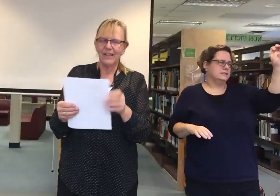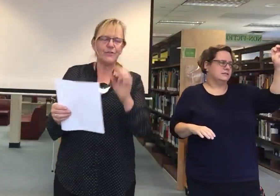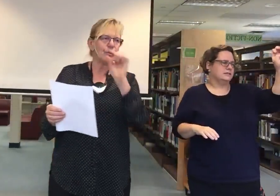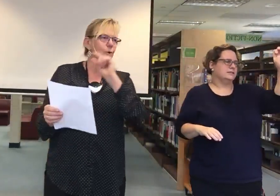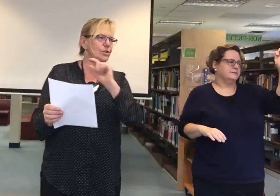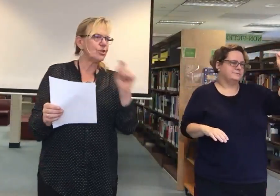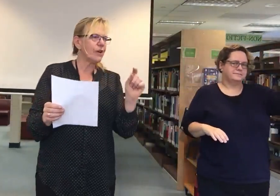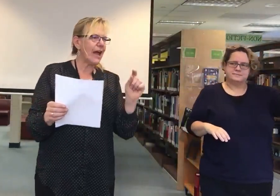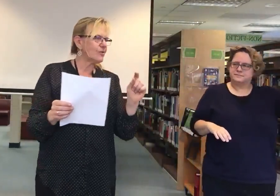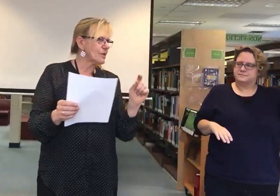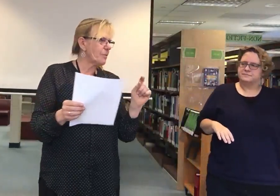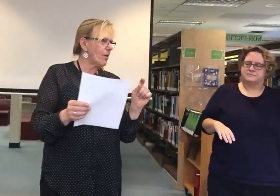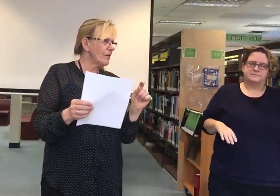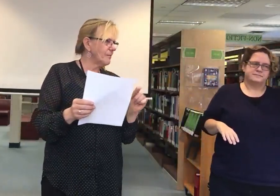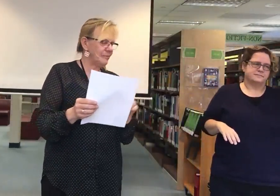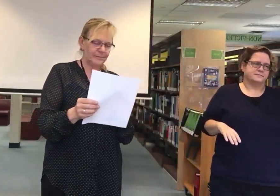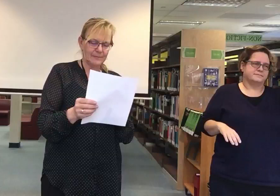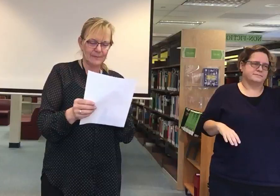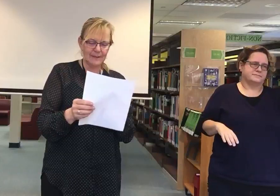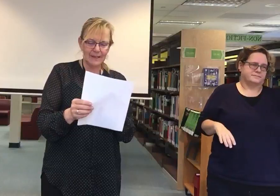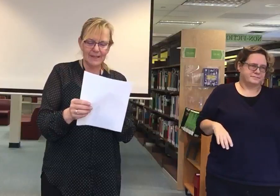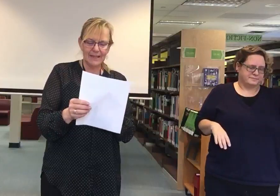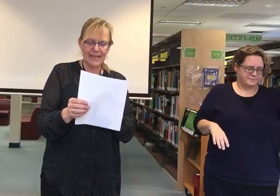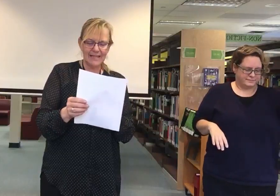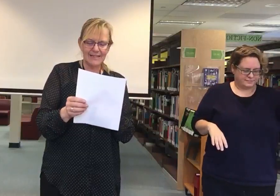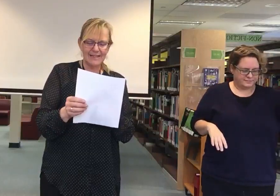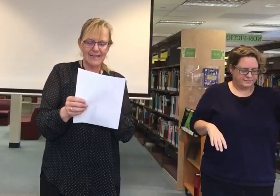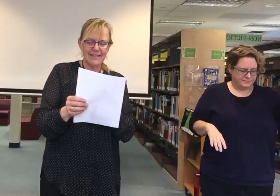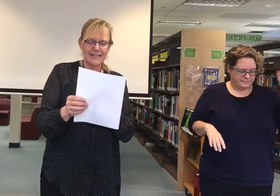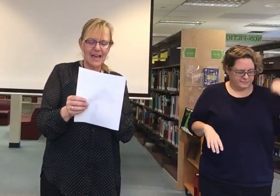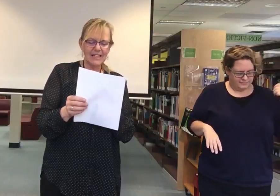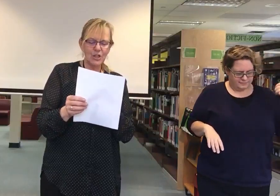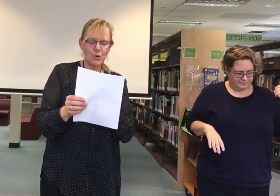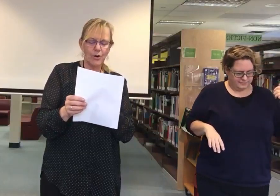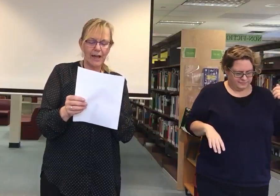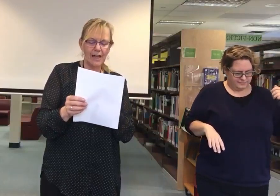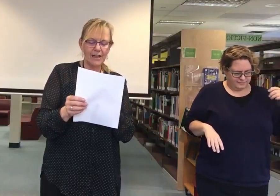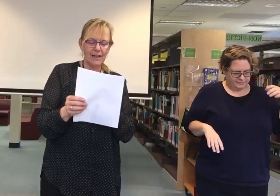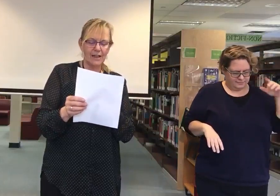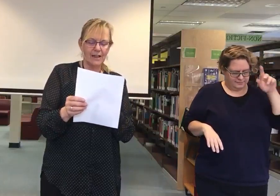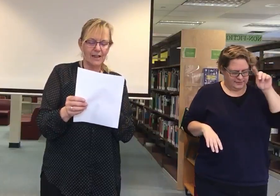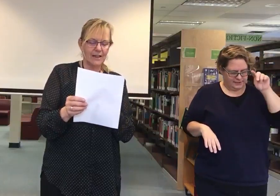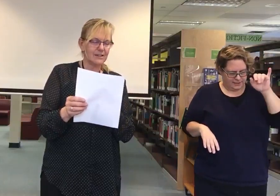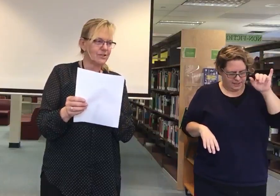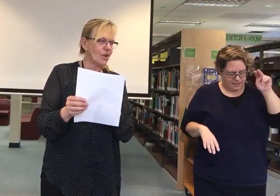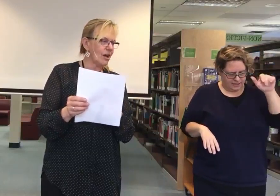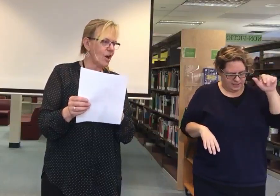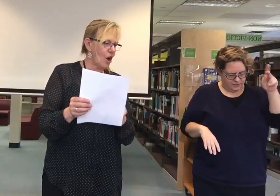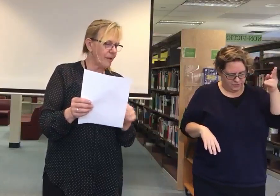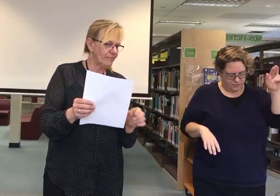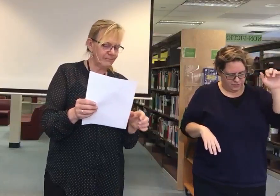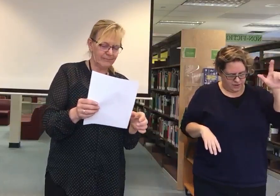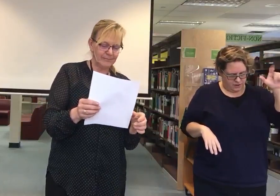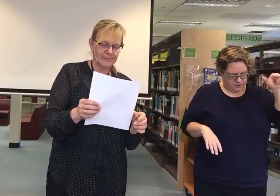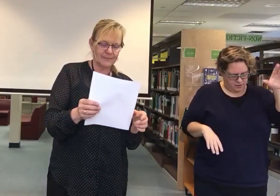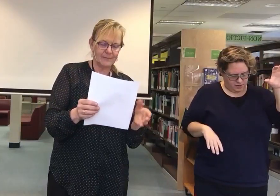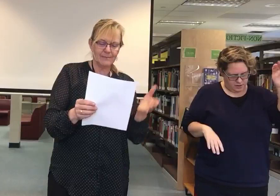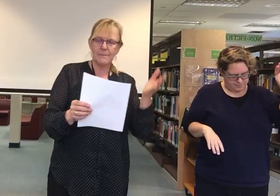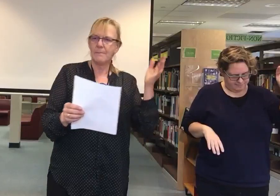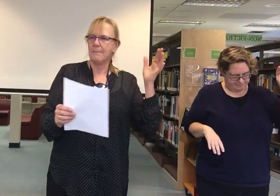And if you go into your address bar, it's tinyurl.com